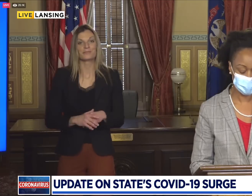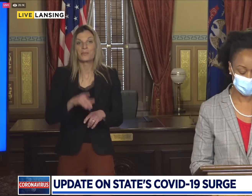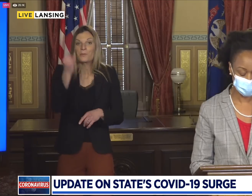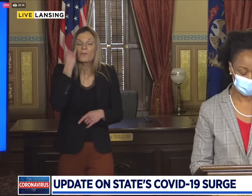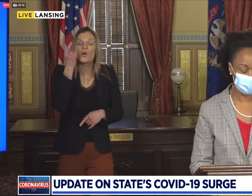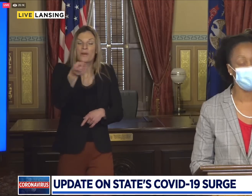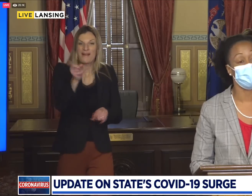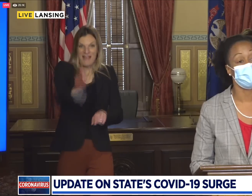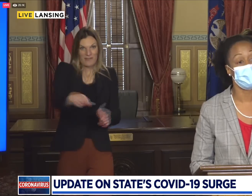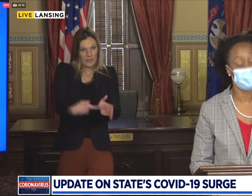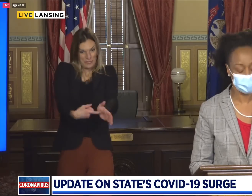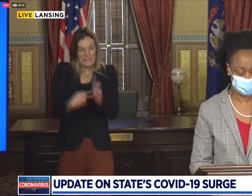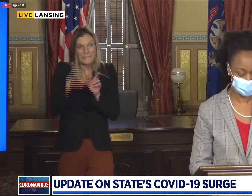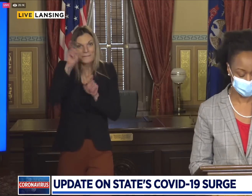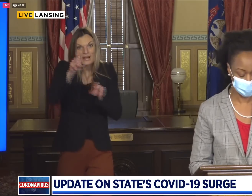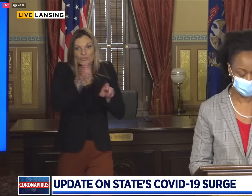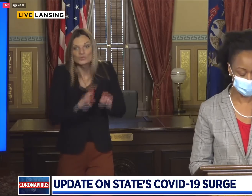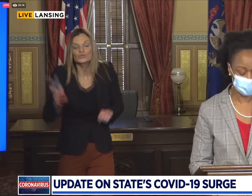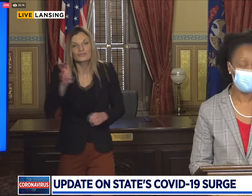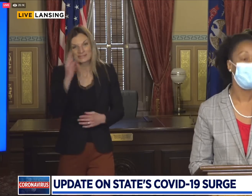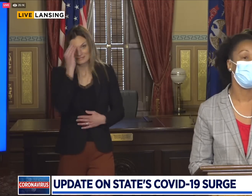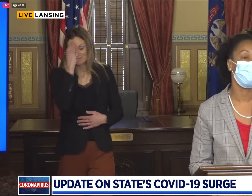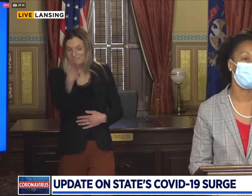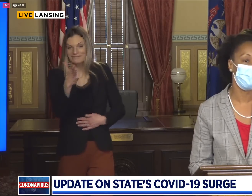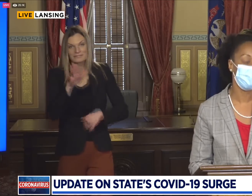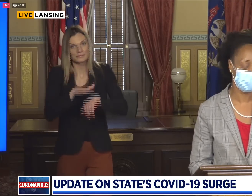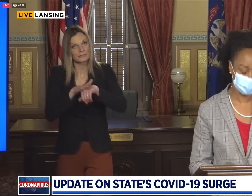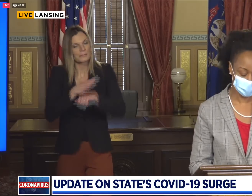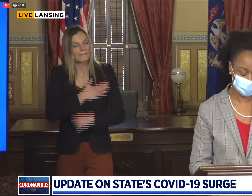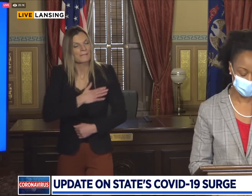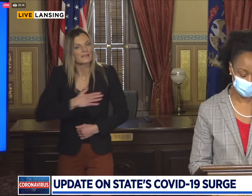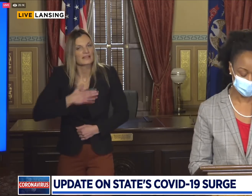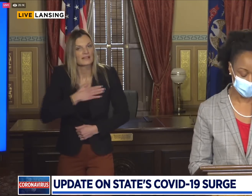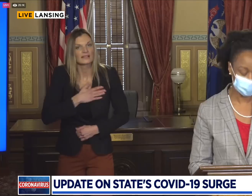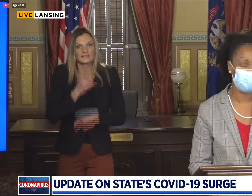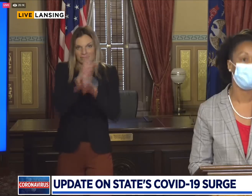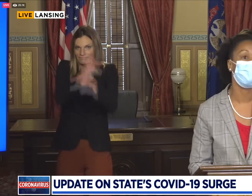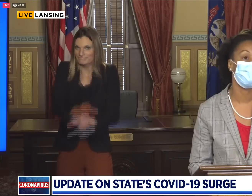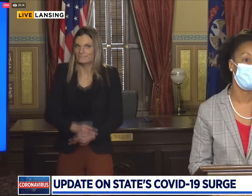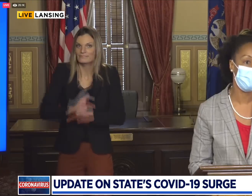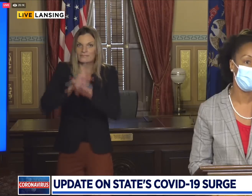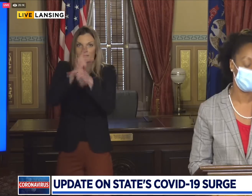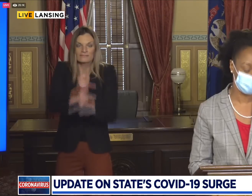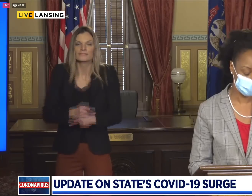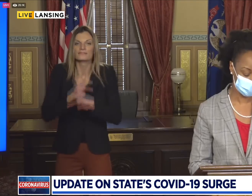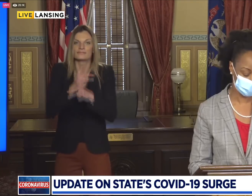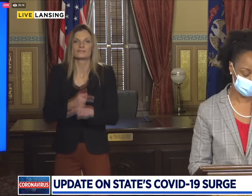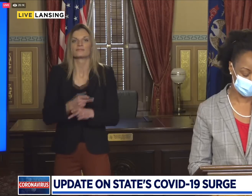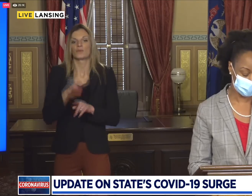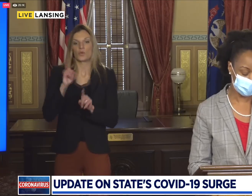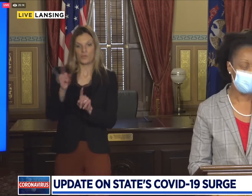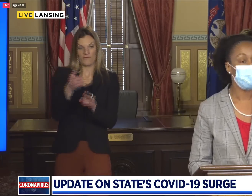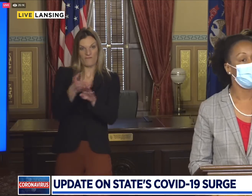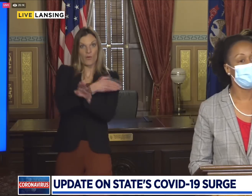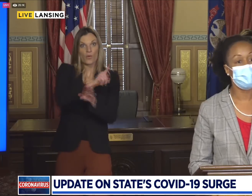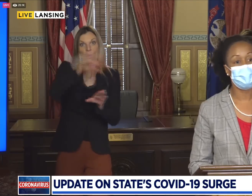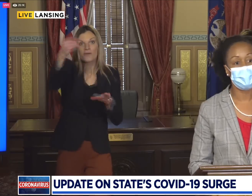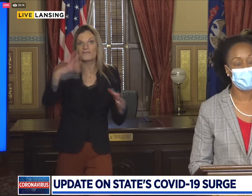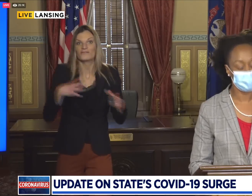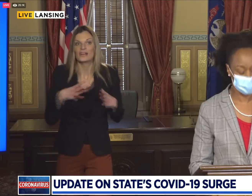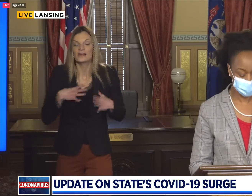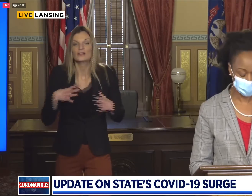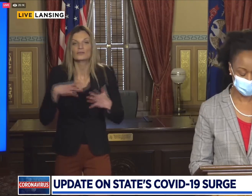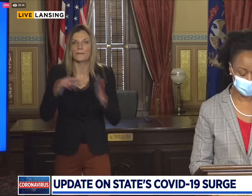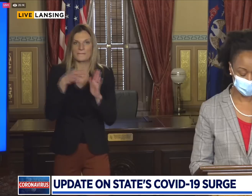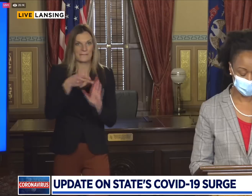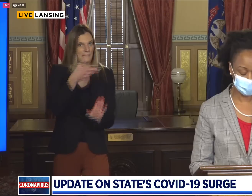should be sure that you are doing everything you can do to prevent transmission of the virus before you visit. This means not